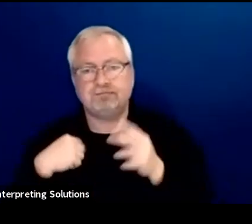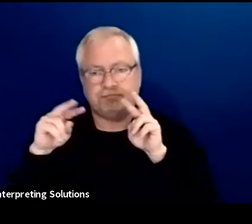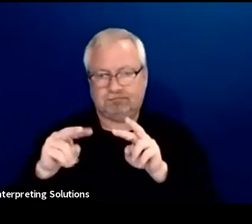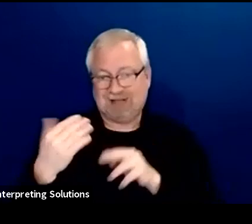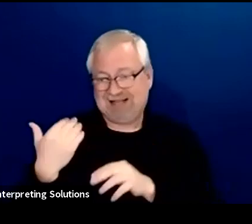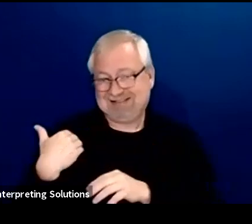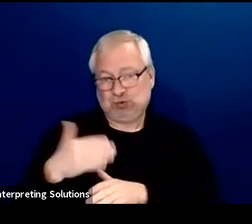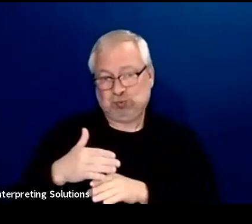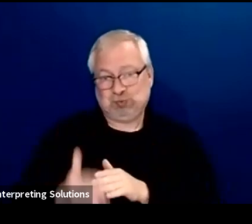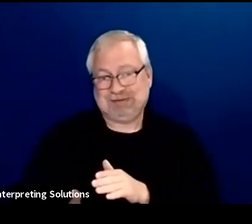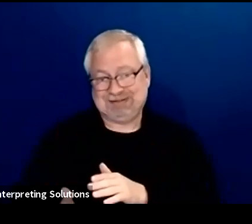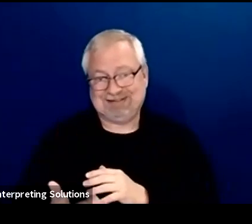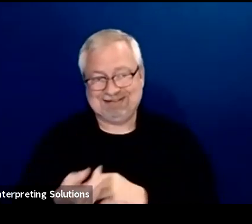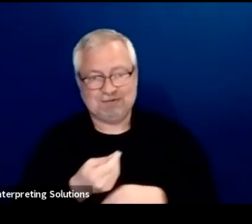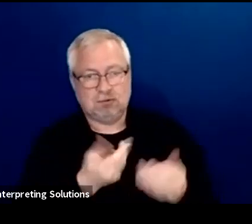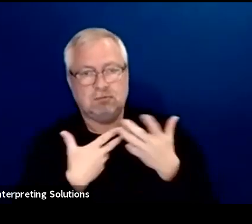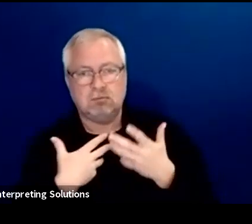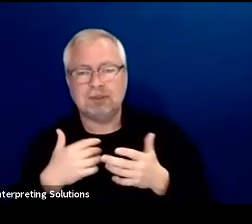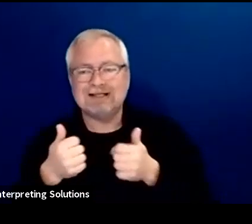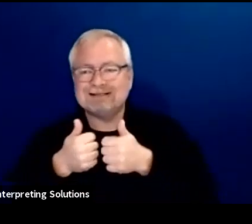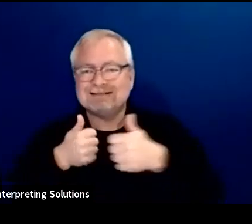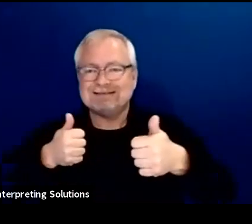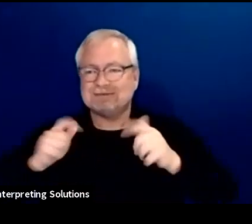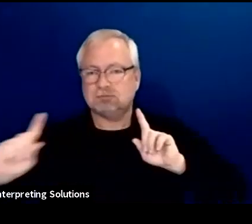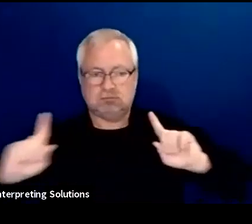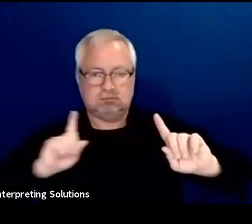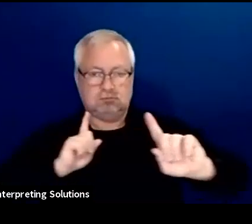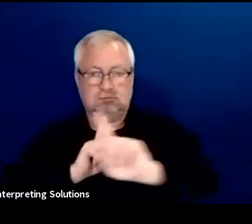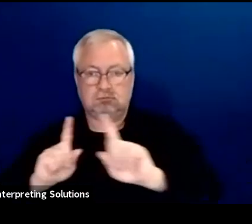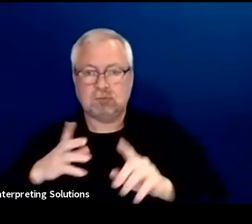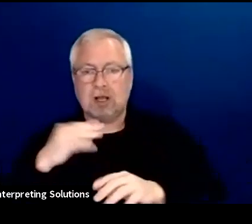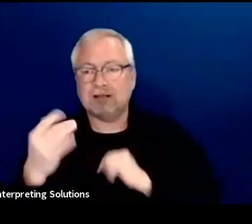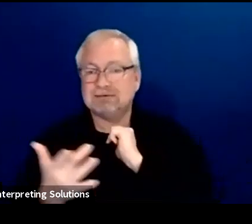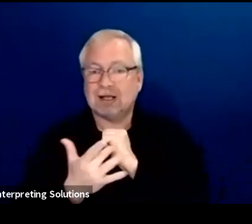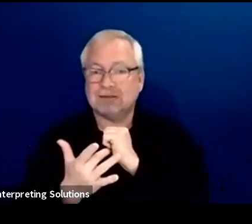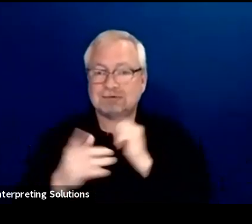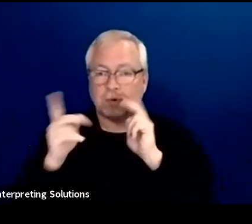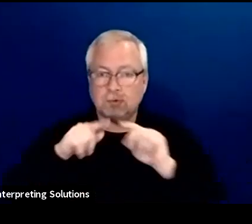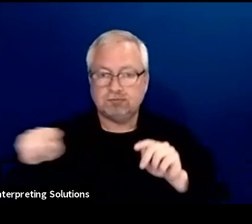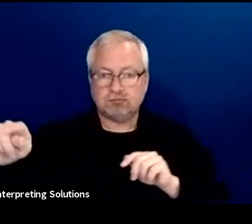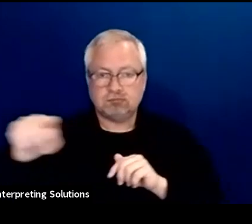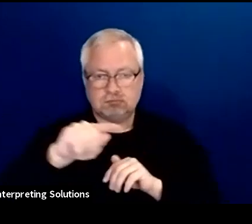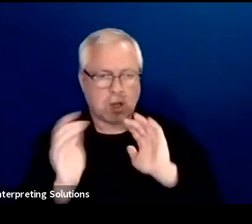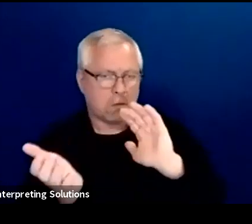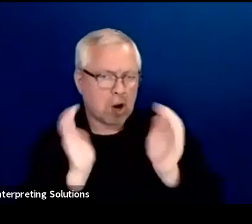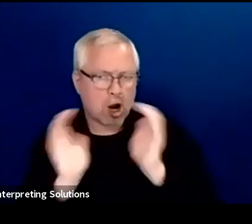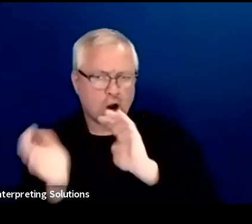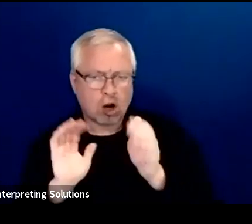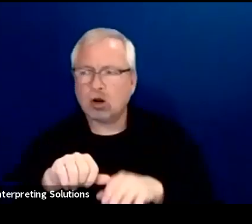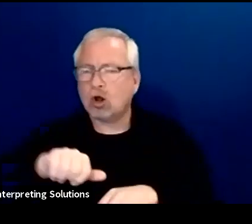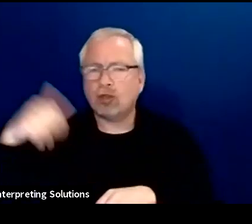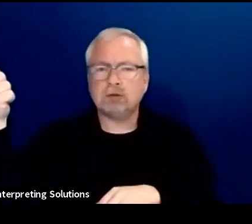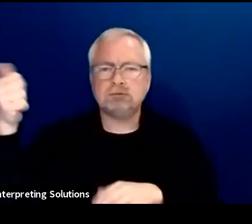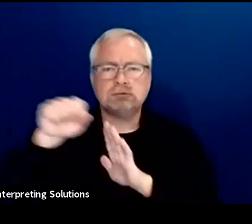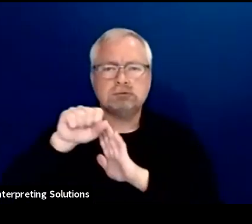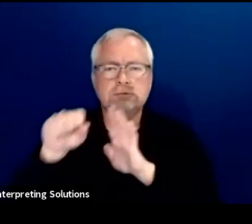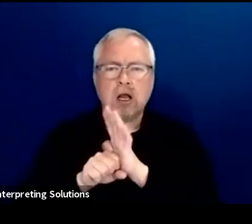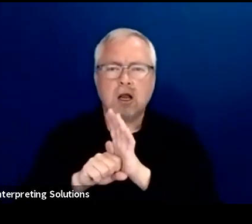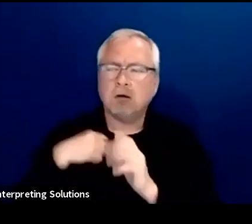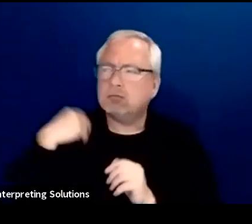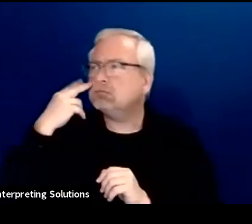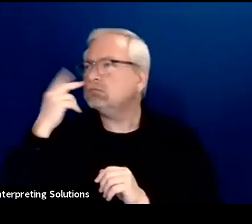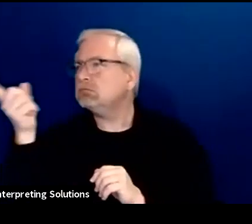social distancing folks and our technology people. And now they're starting to compare us with surrounding states in the country to see how good we're doing. In certain areas, we're